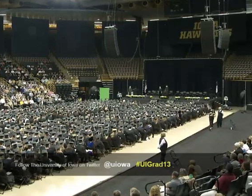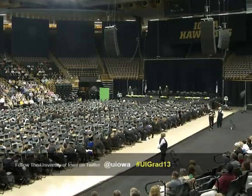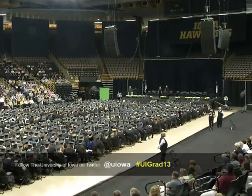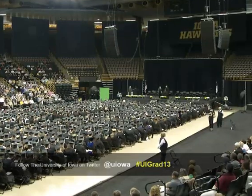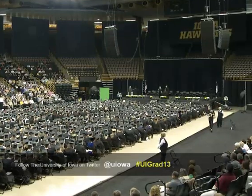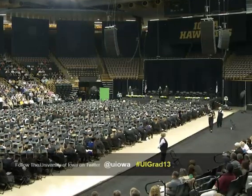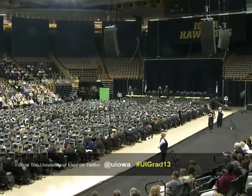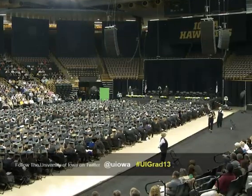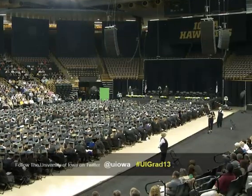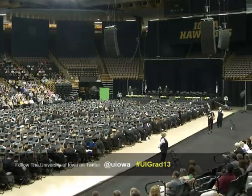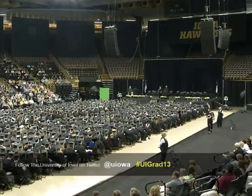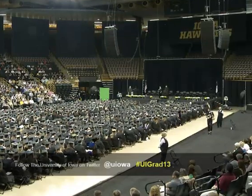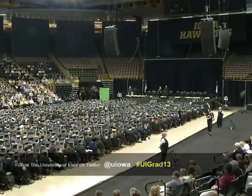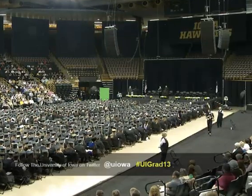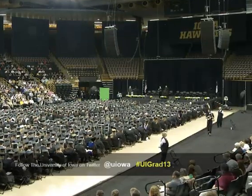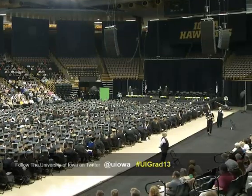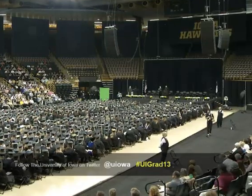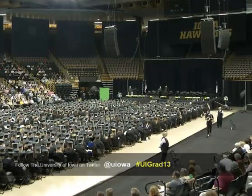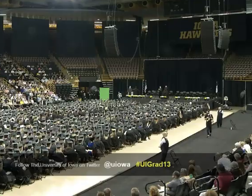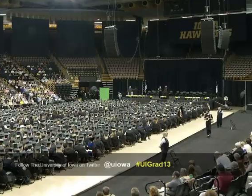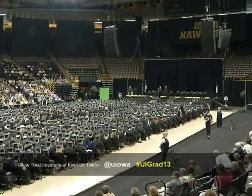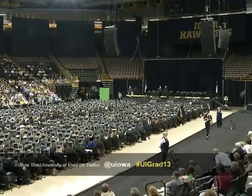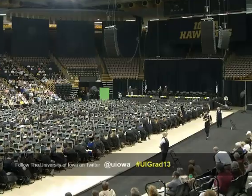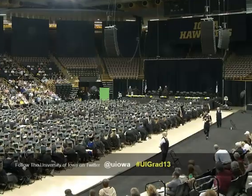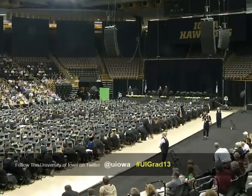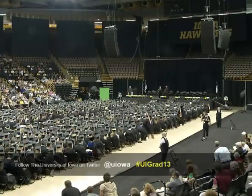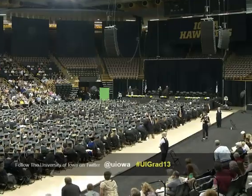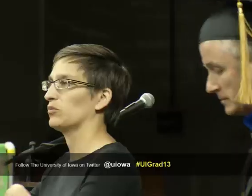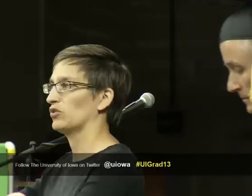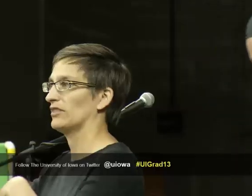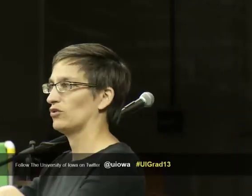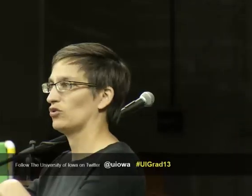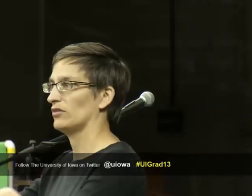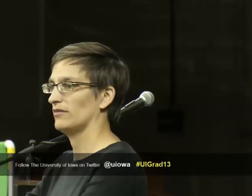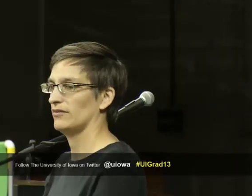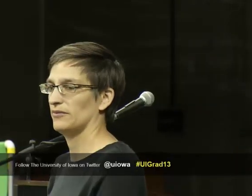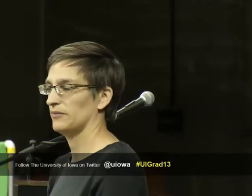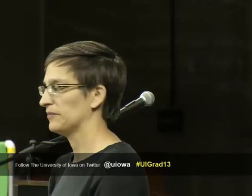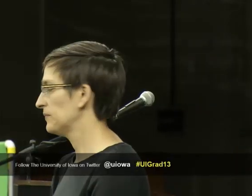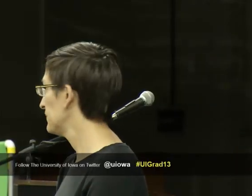Ladies and gentlemen, will you please rise for the academic processional?